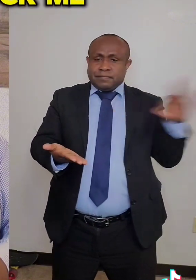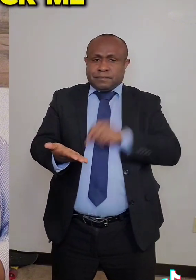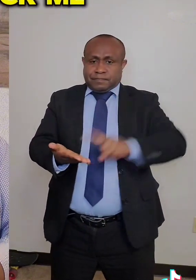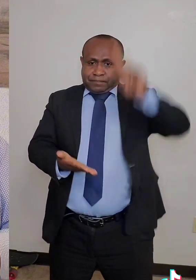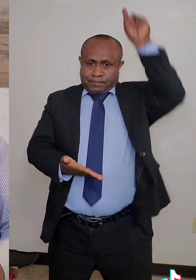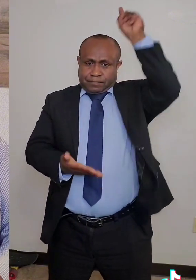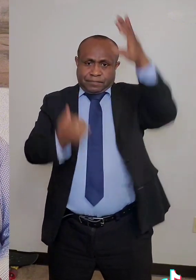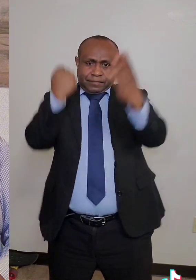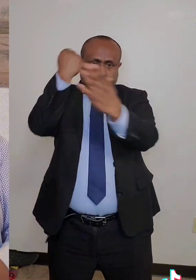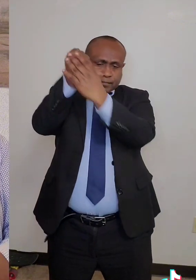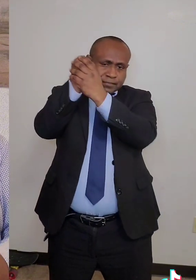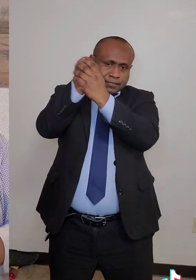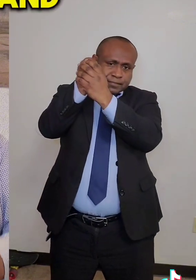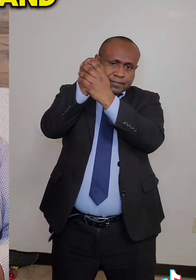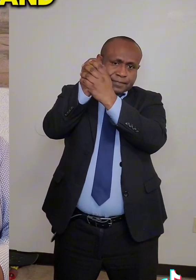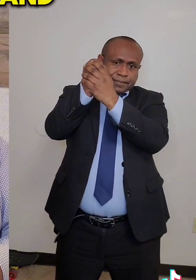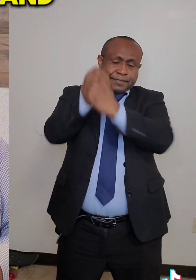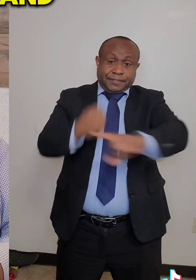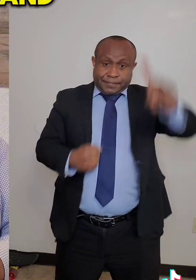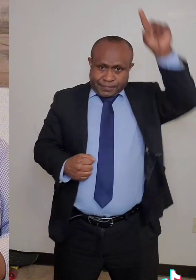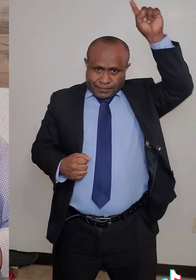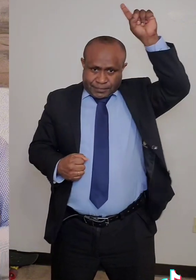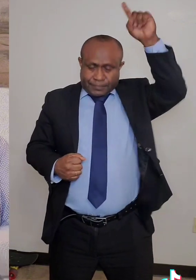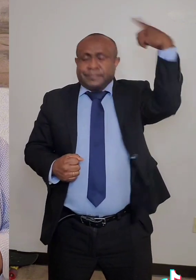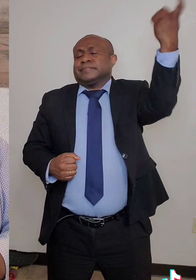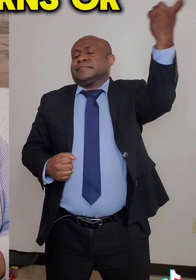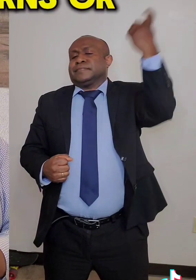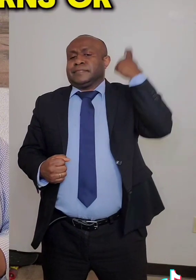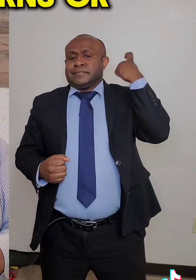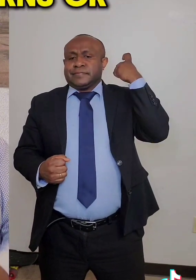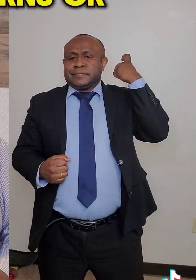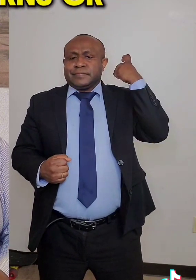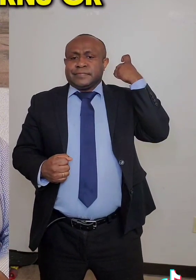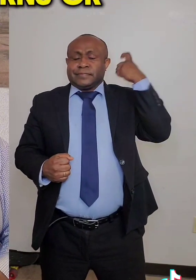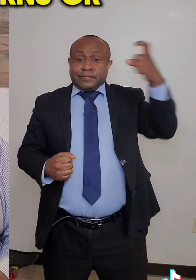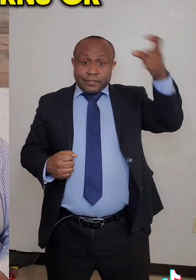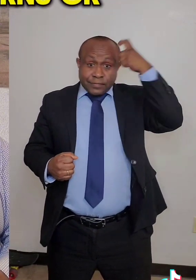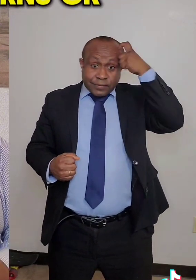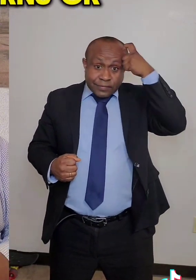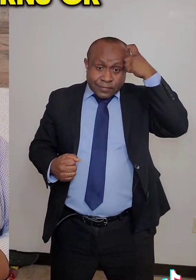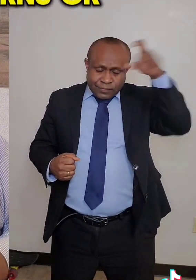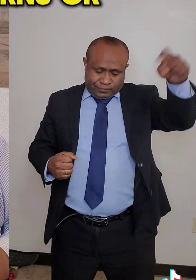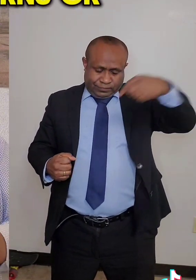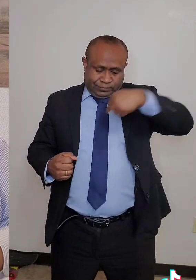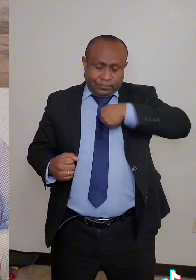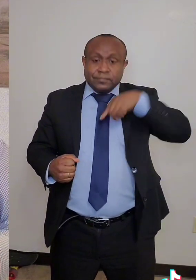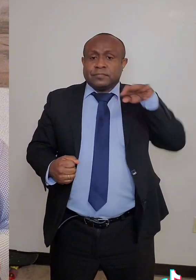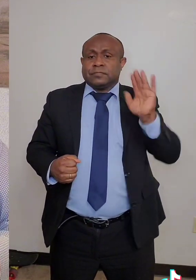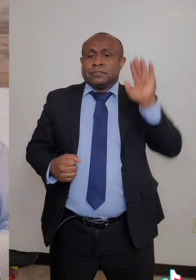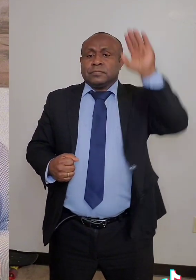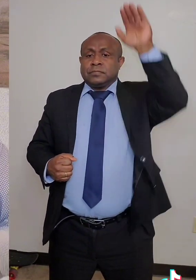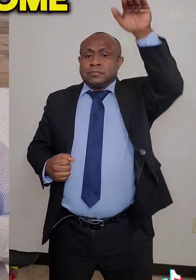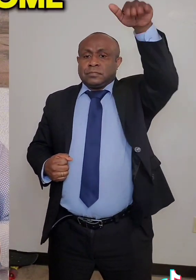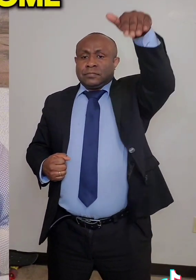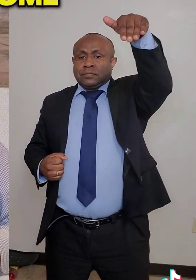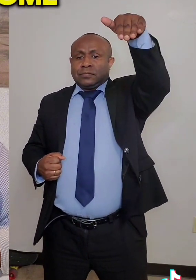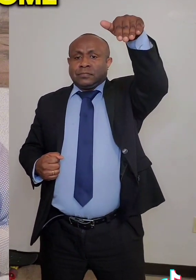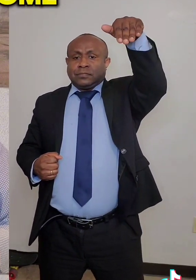pluck me from his hand till he returns or calls